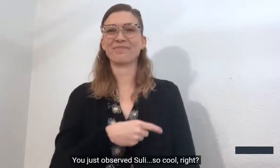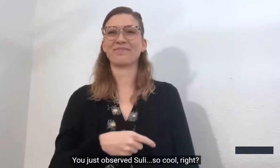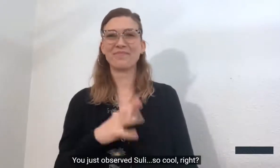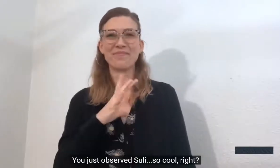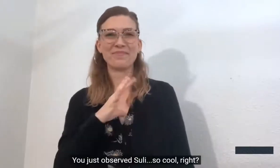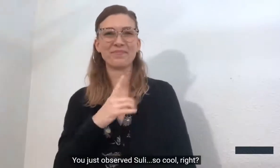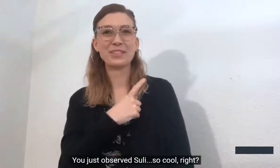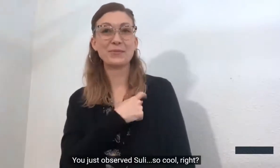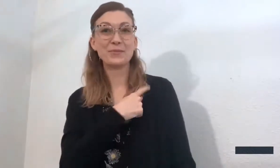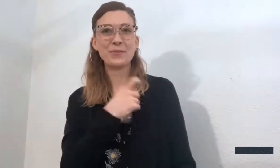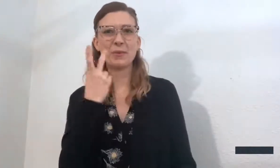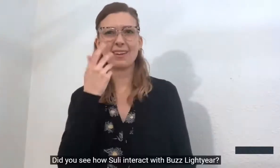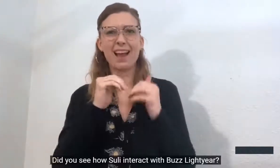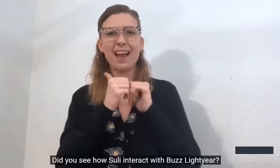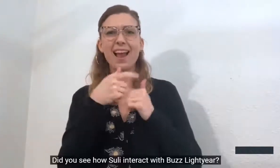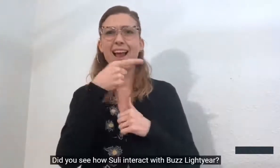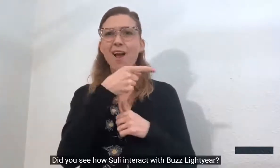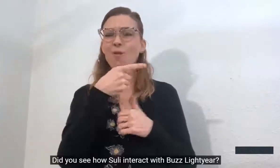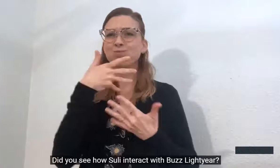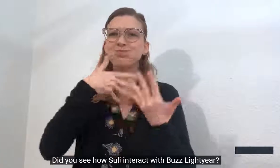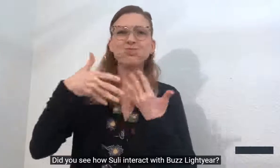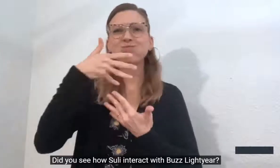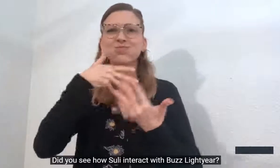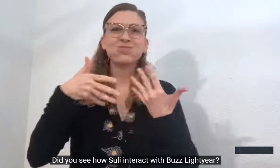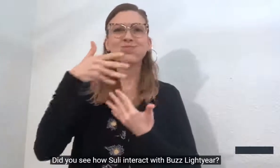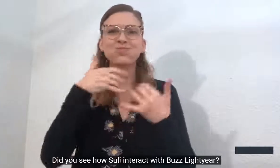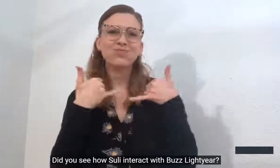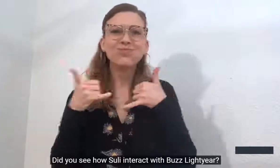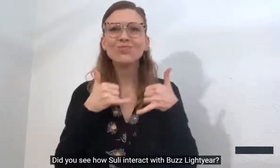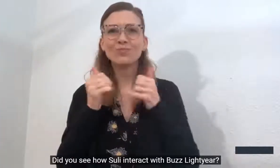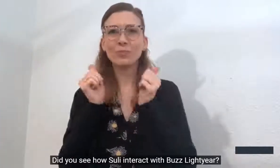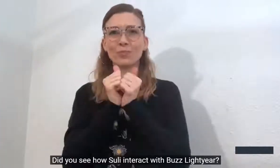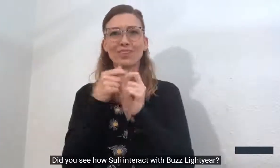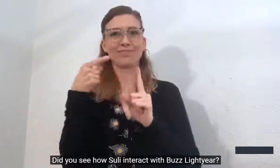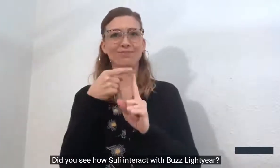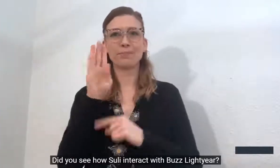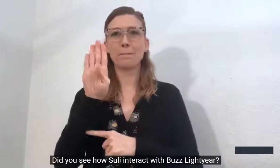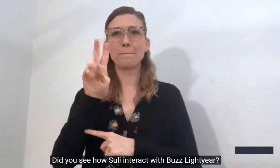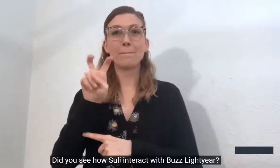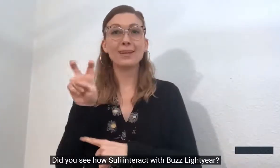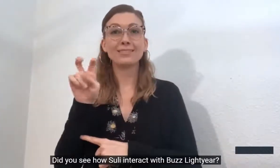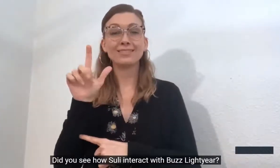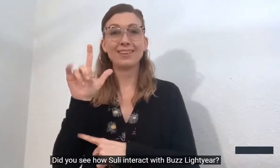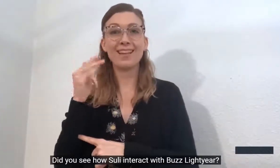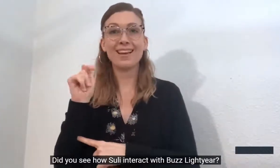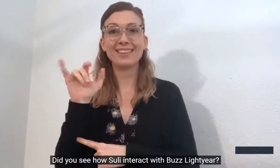As you just observed, Sully, so cool. And you saw how he was interacting with Buzz Lightyear.